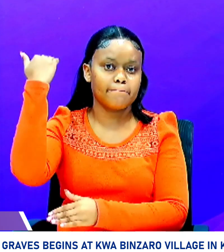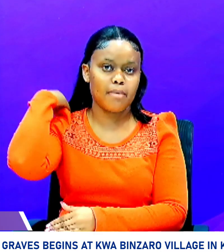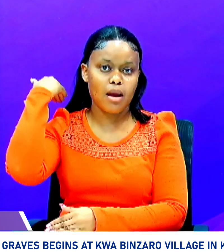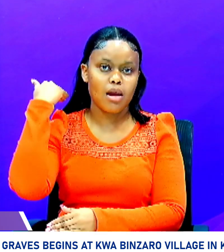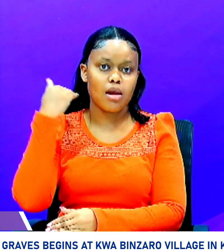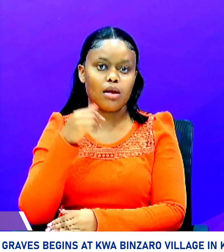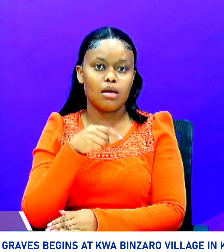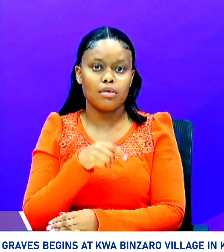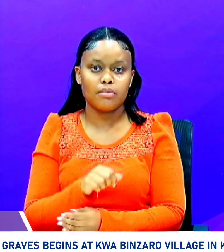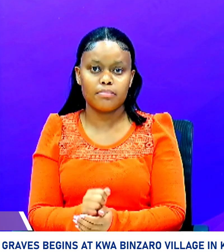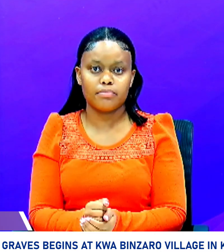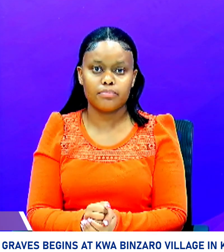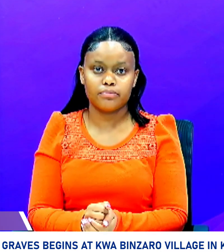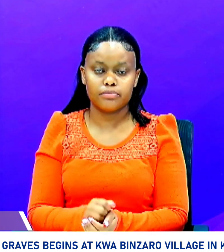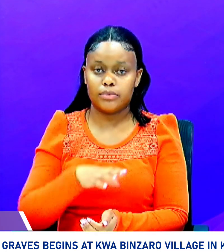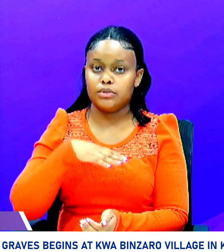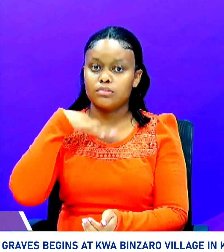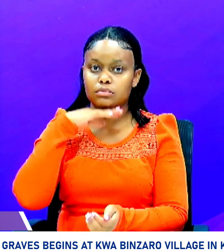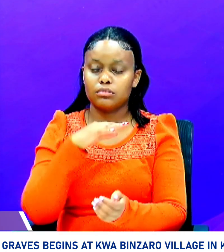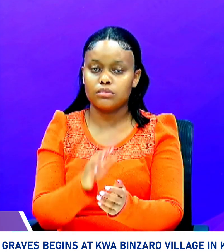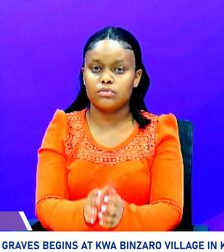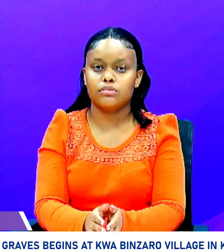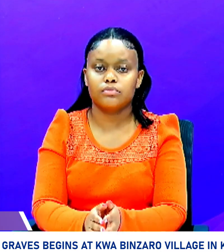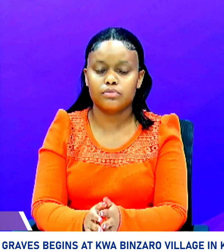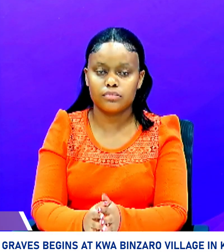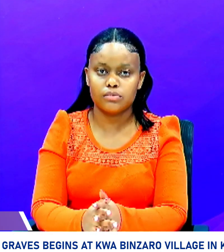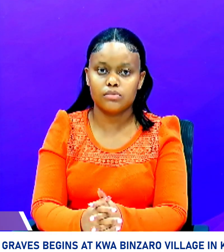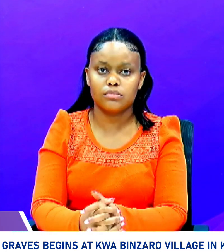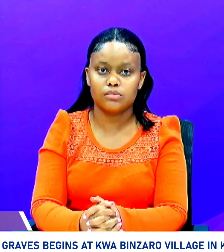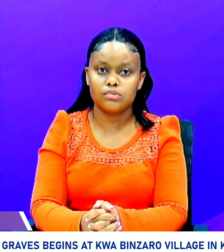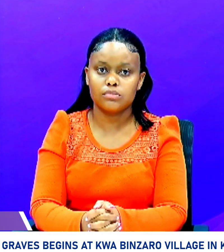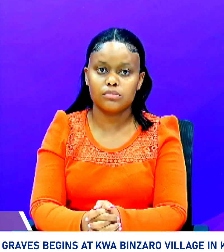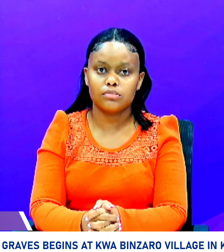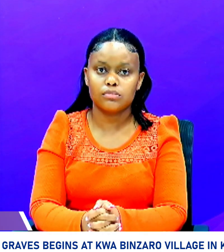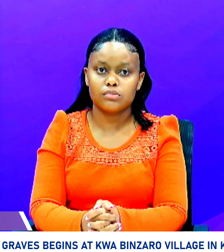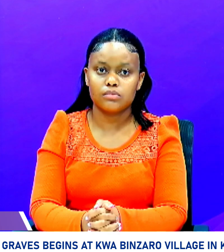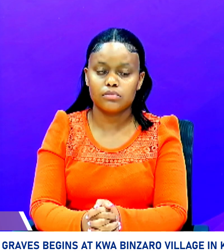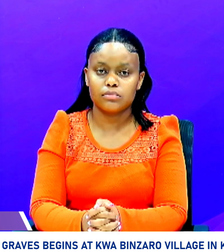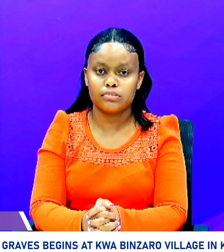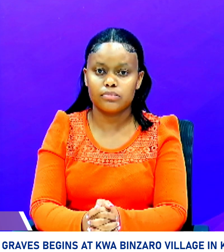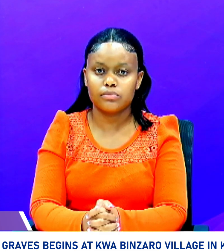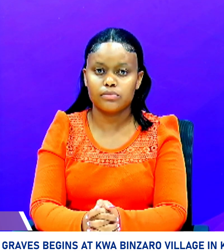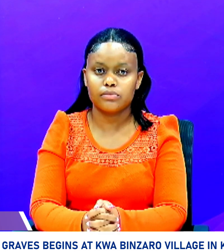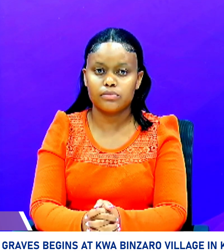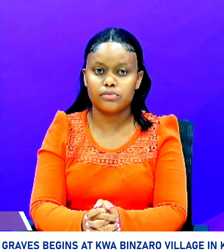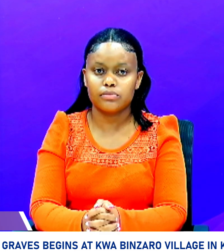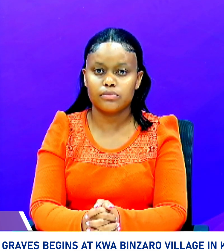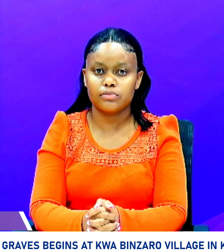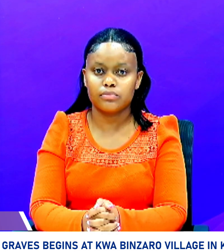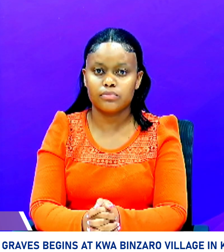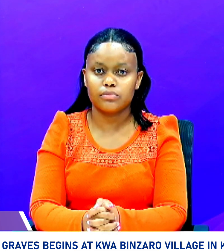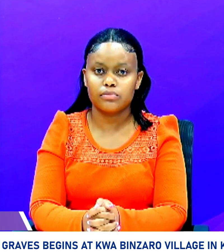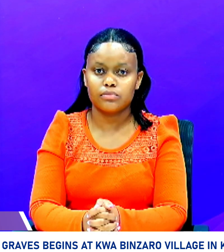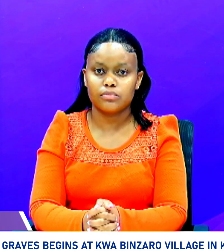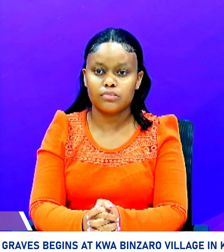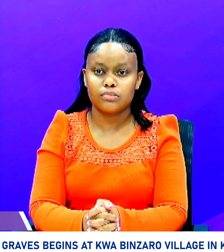The government has assured families that the remains will be handled with dignity as